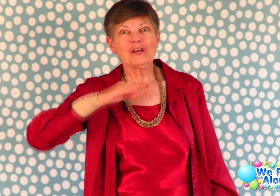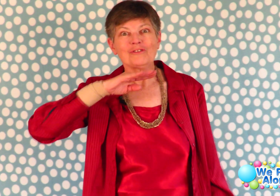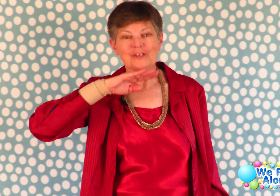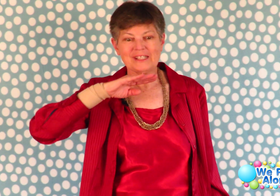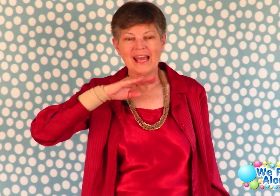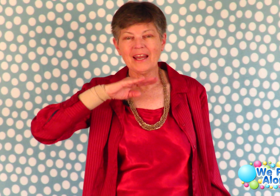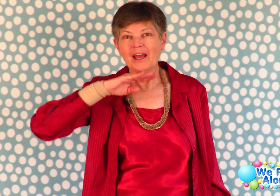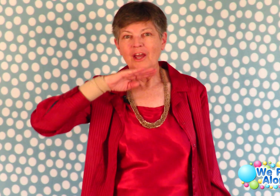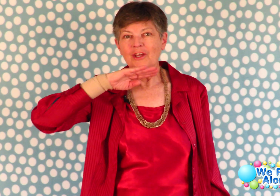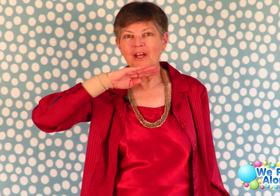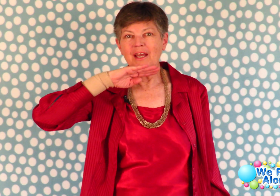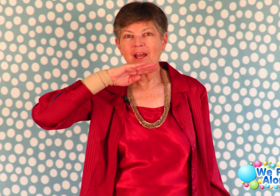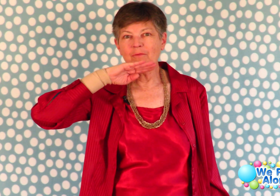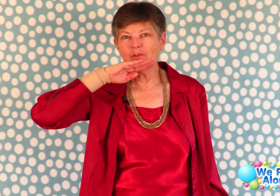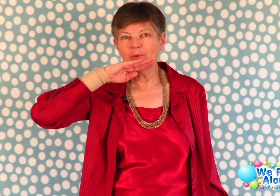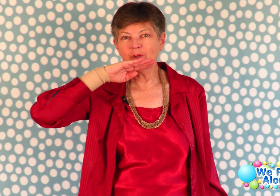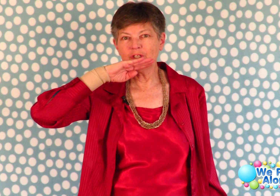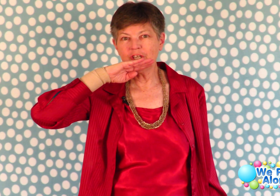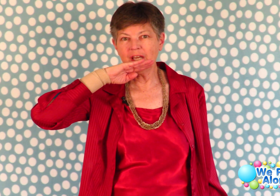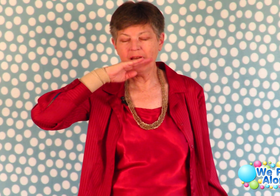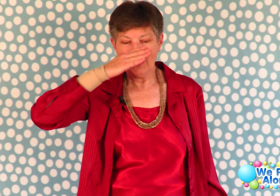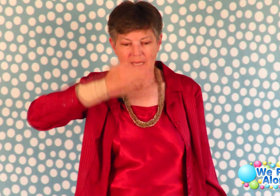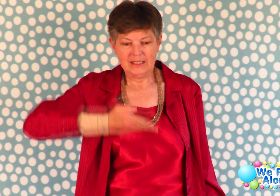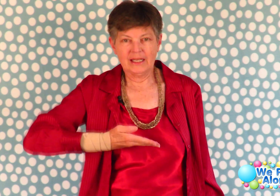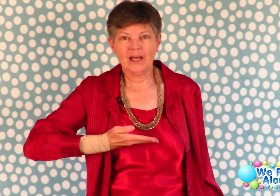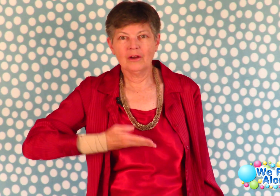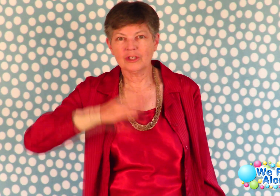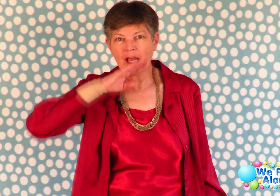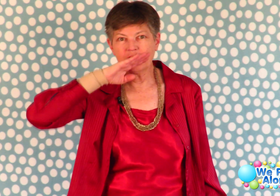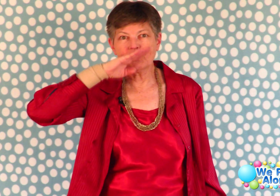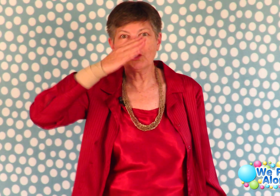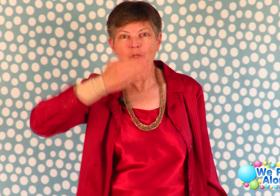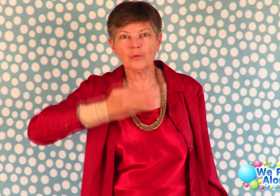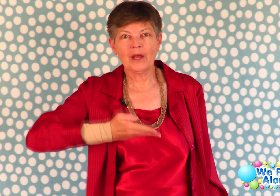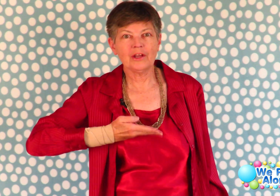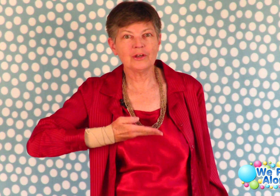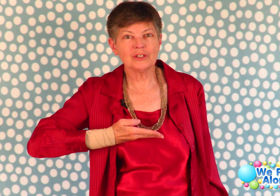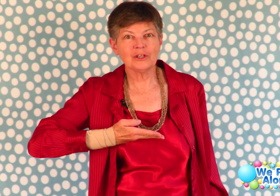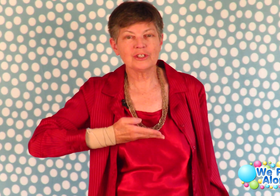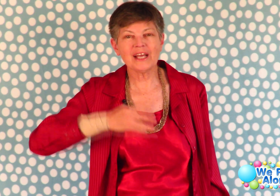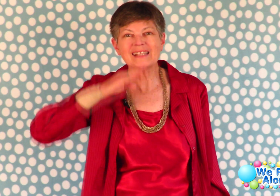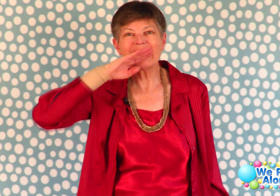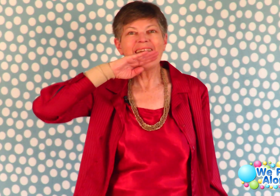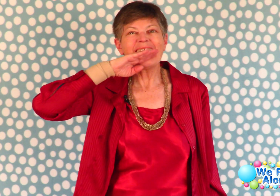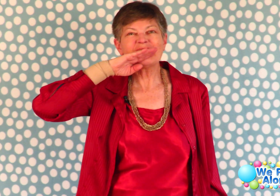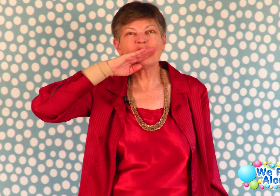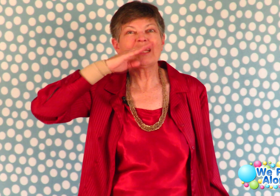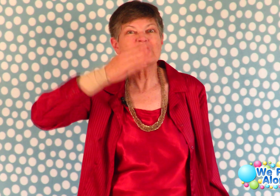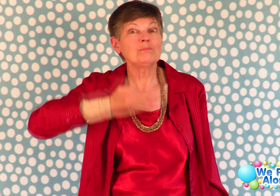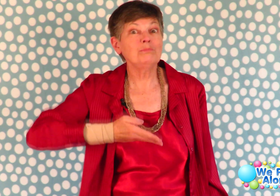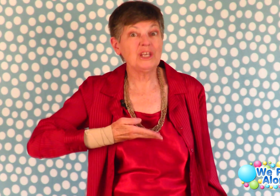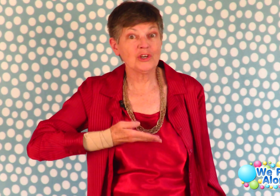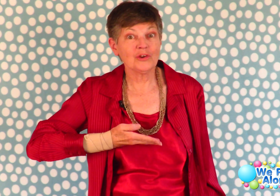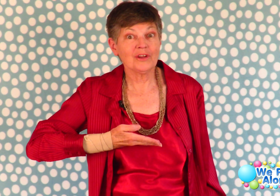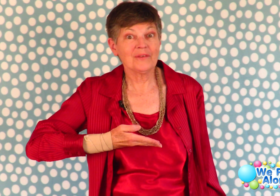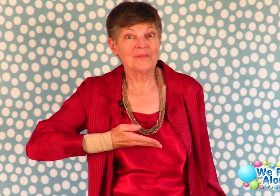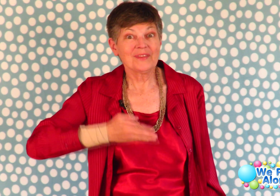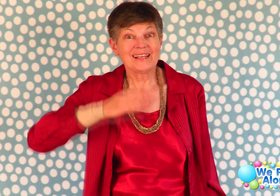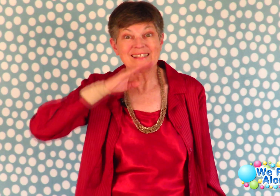For Santa, you're going to come from your chin down, just kind of circle it around here to your chest. It's for his beard, because Santa